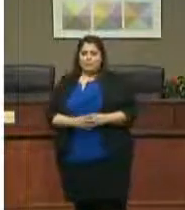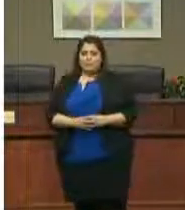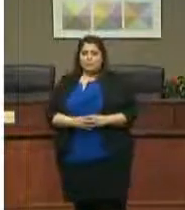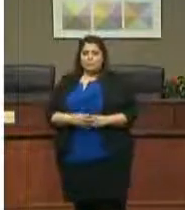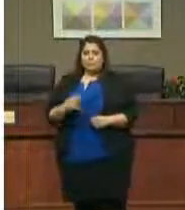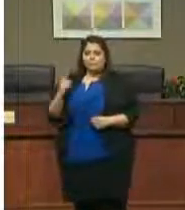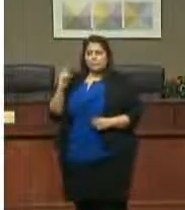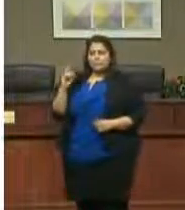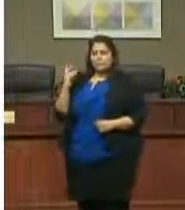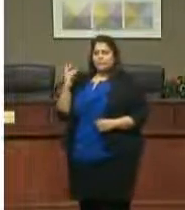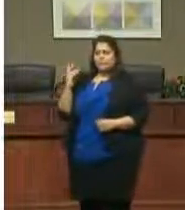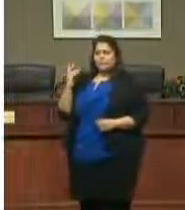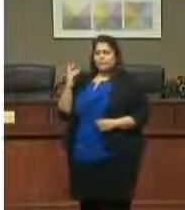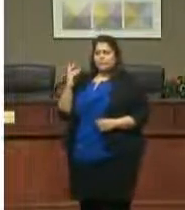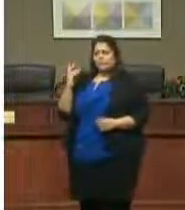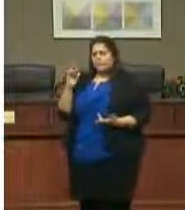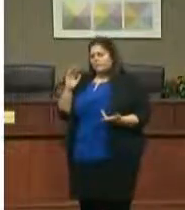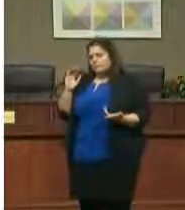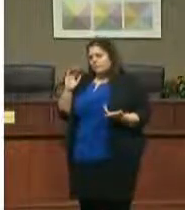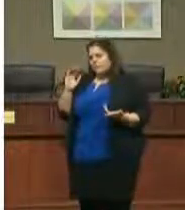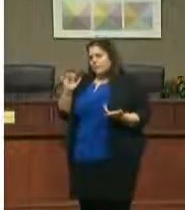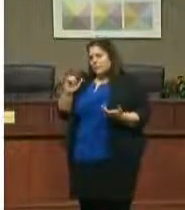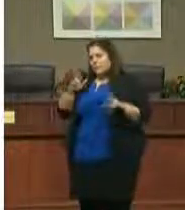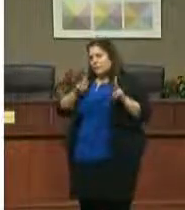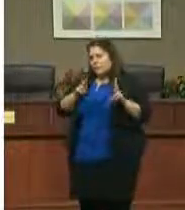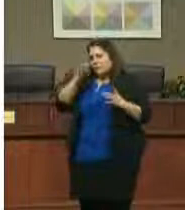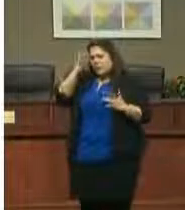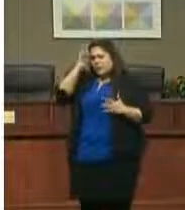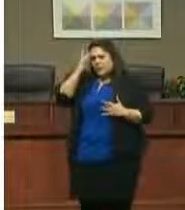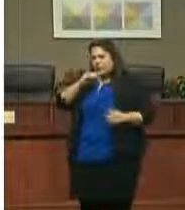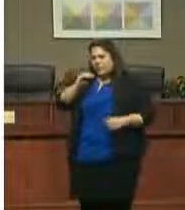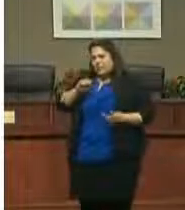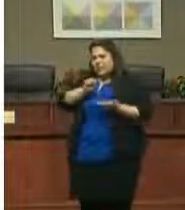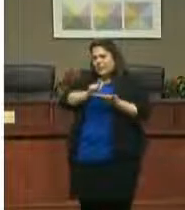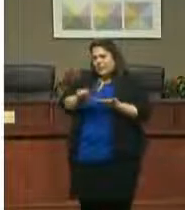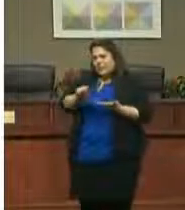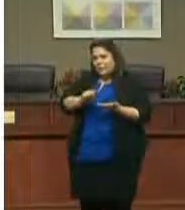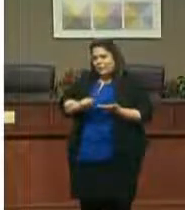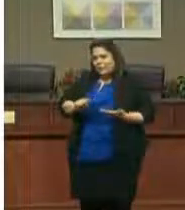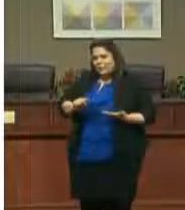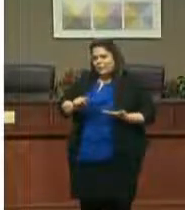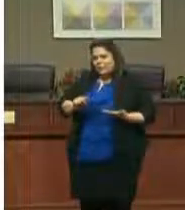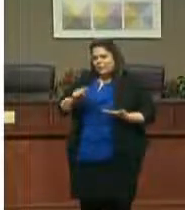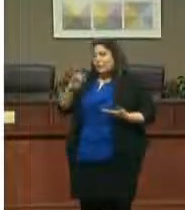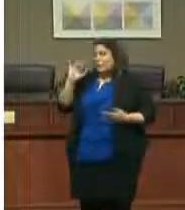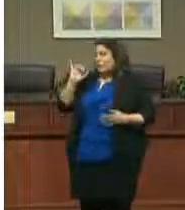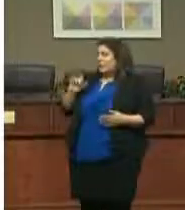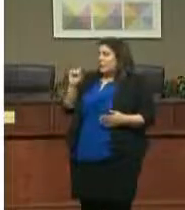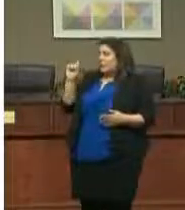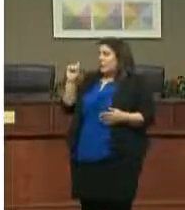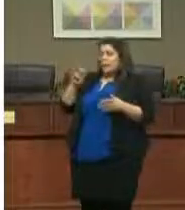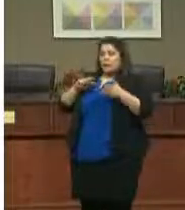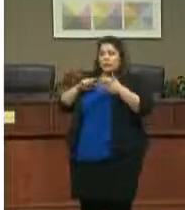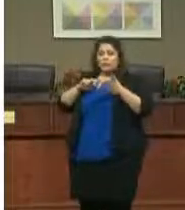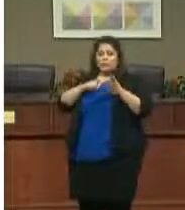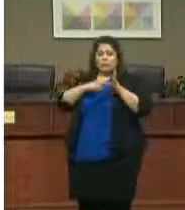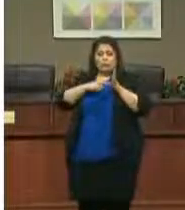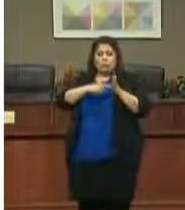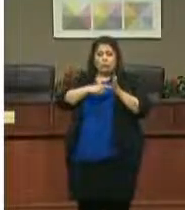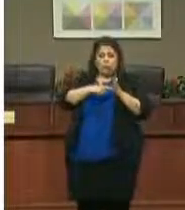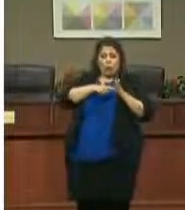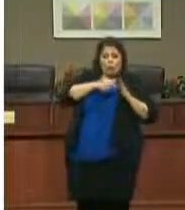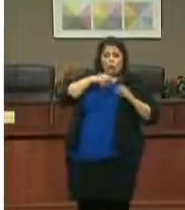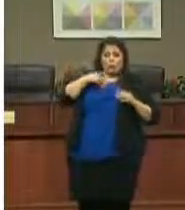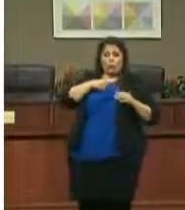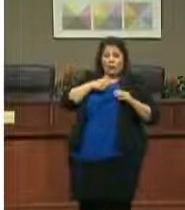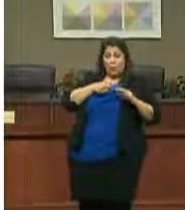This is our percent positivity rate per week, and the line indicates the elevation and how steep the